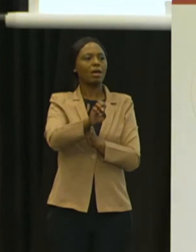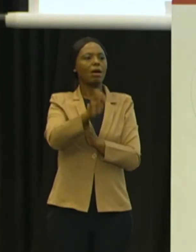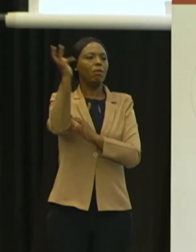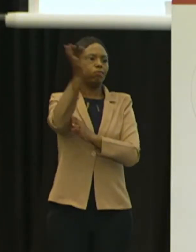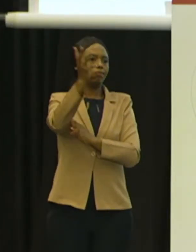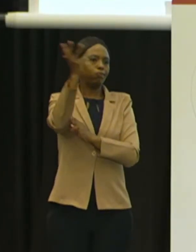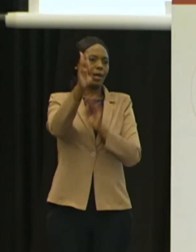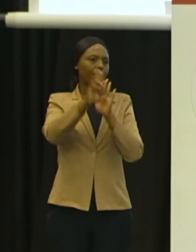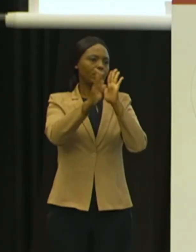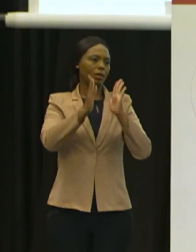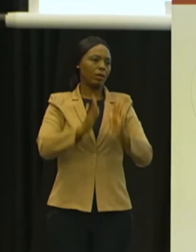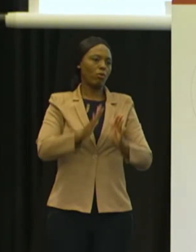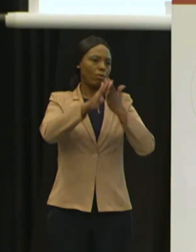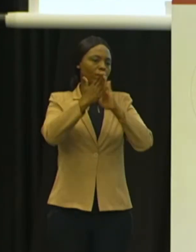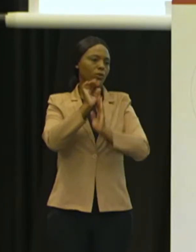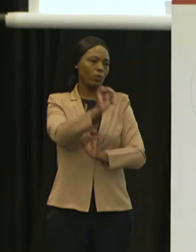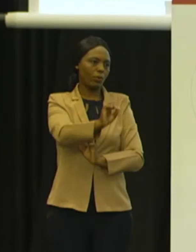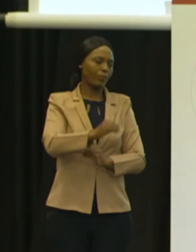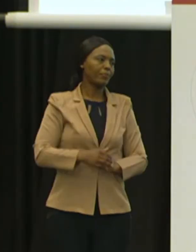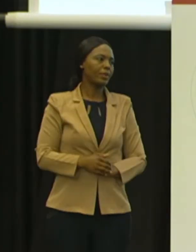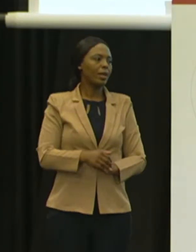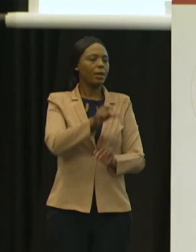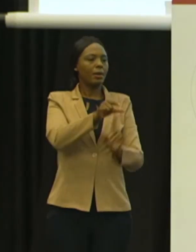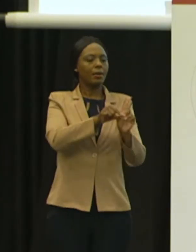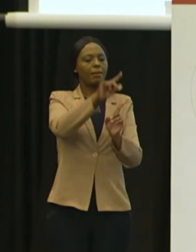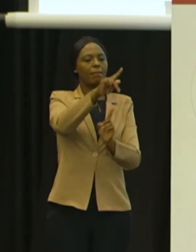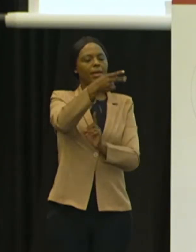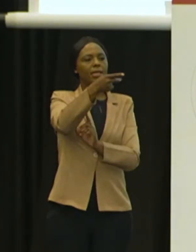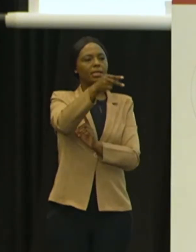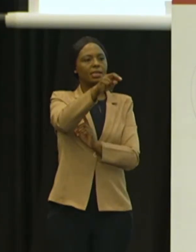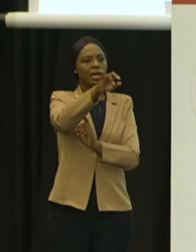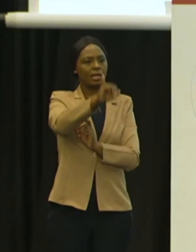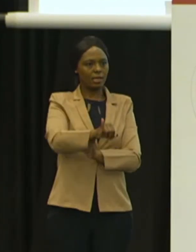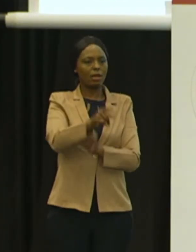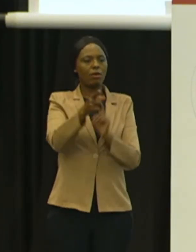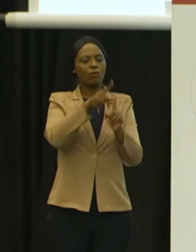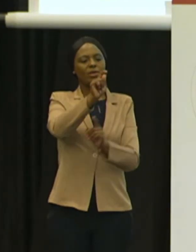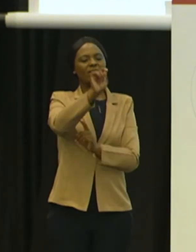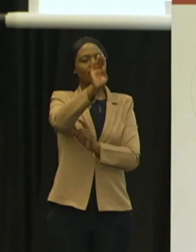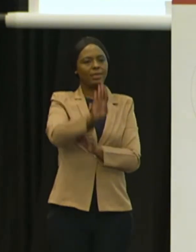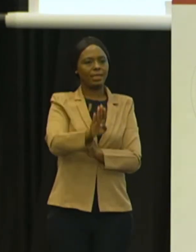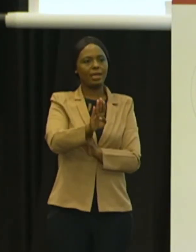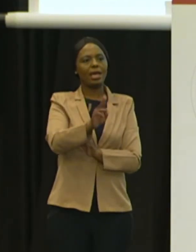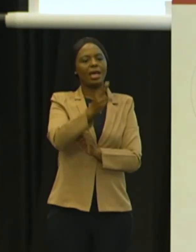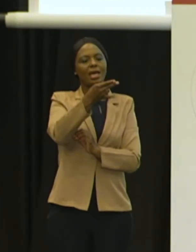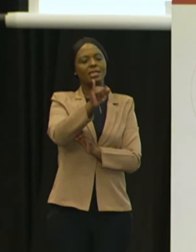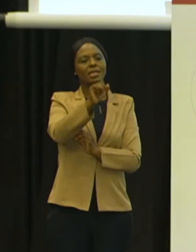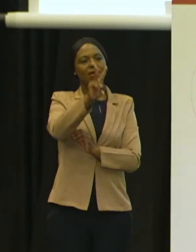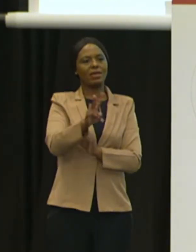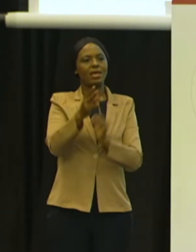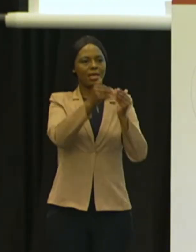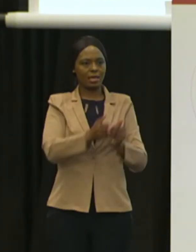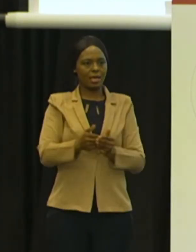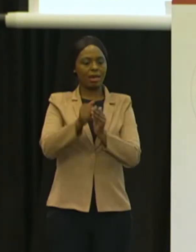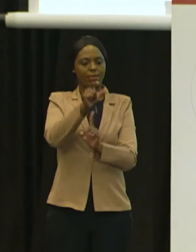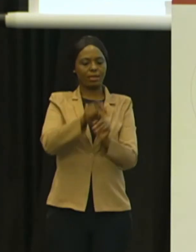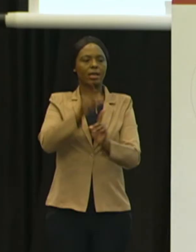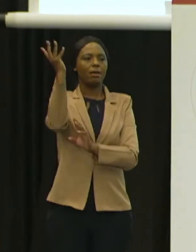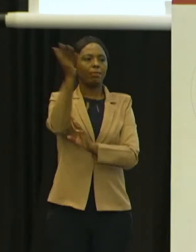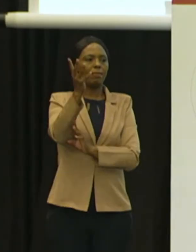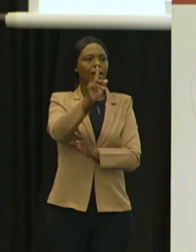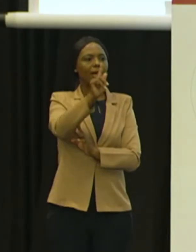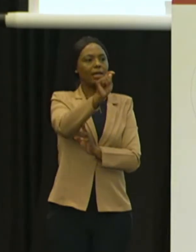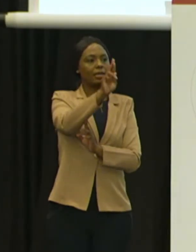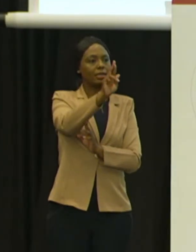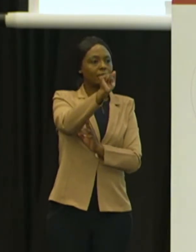And it's moderated by Pilisande from TB HIV Care. So colleagues, just once again a reminder, all track A will